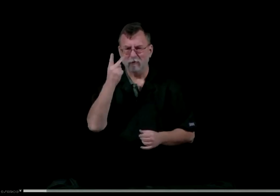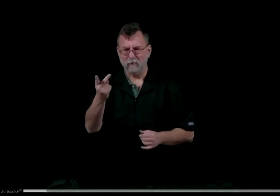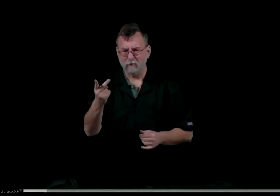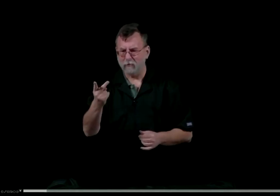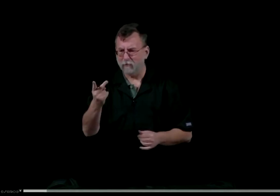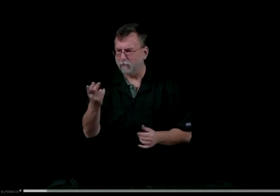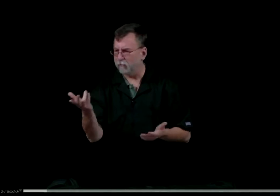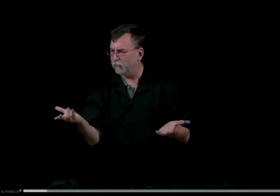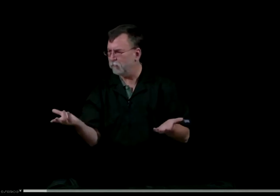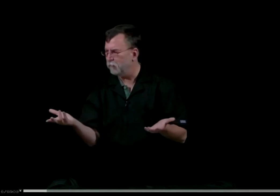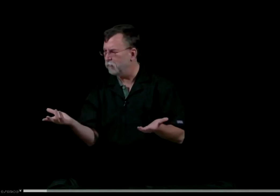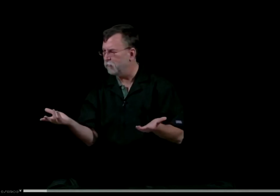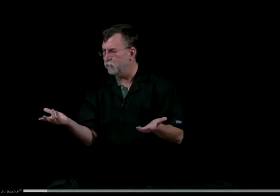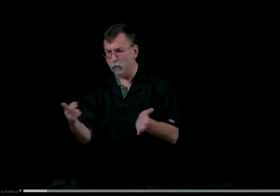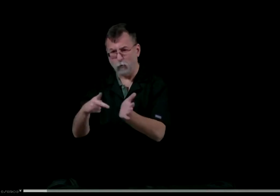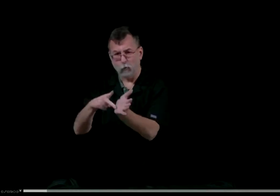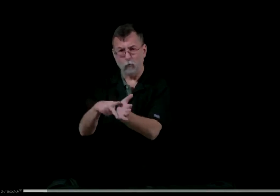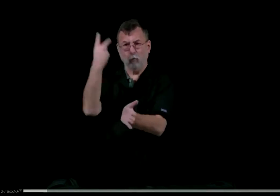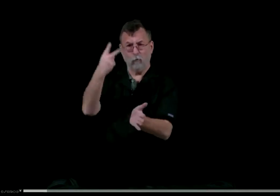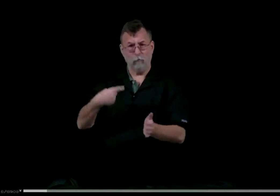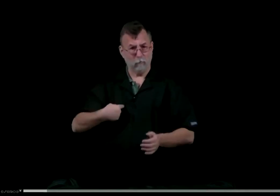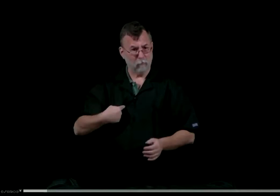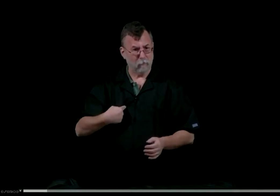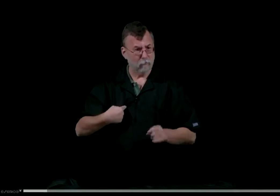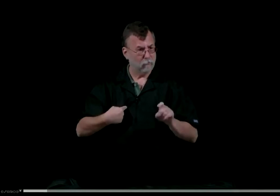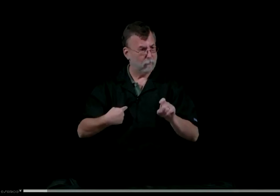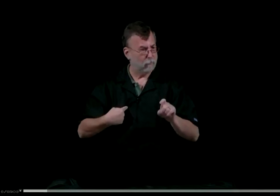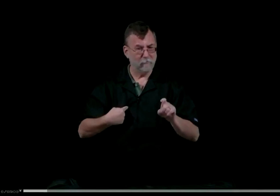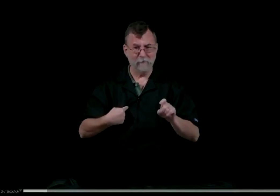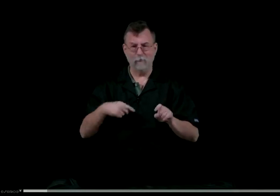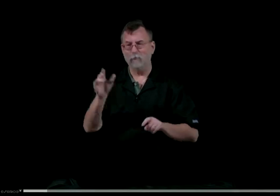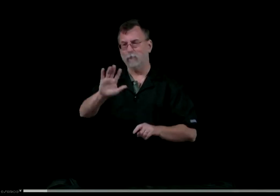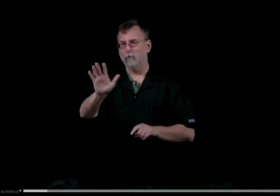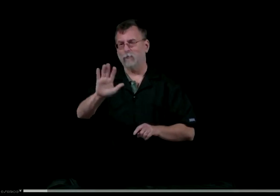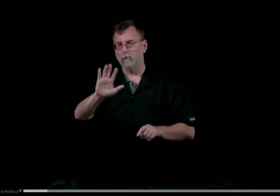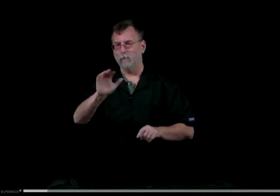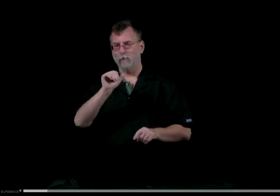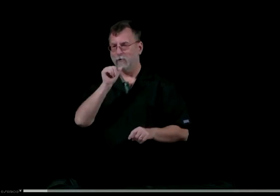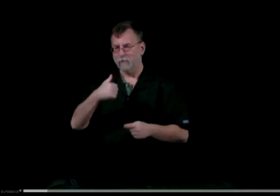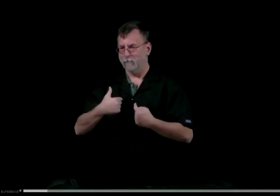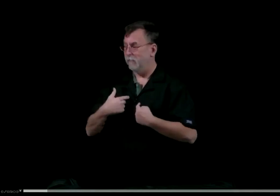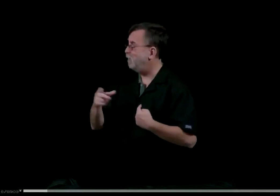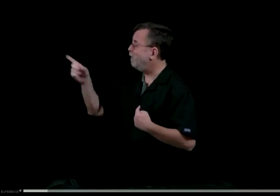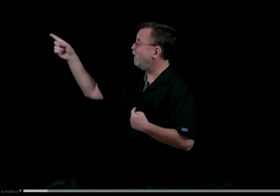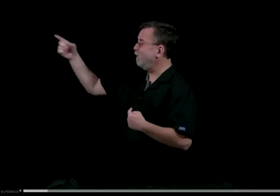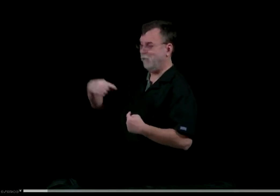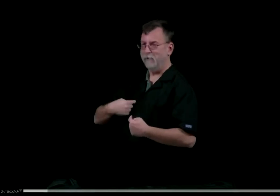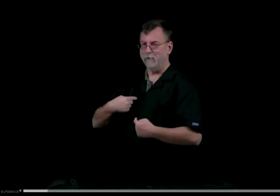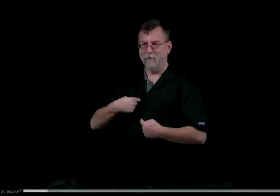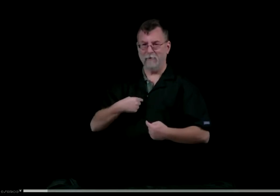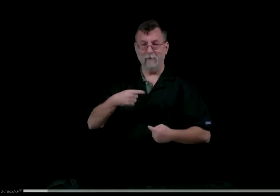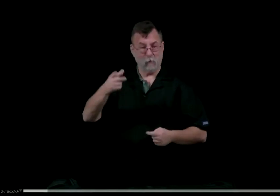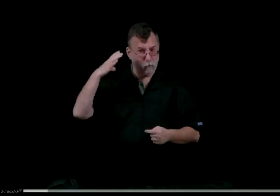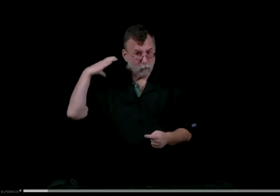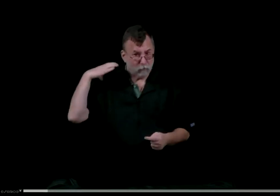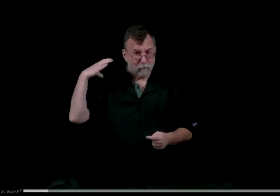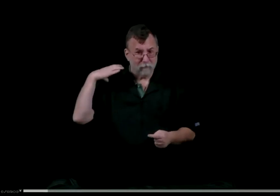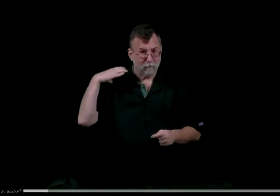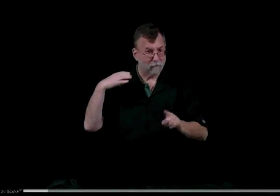Okay, now, what did you see? A double me? No. Yep, that was me.